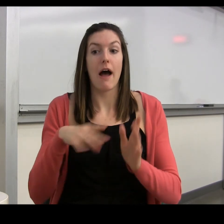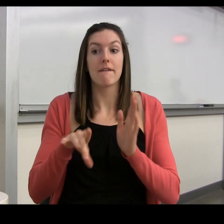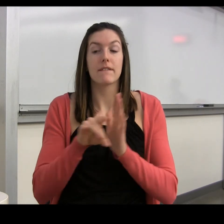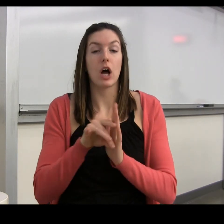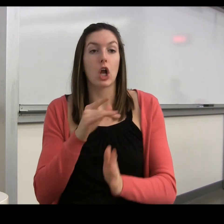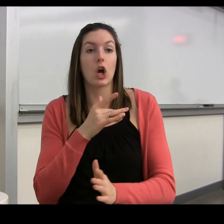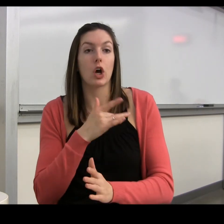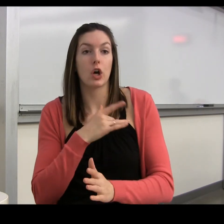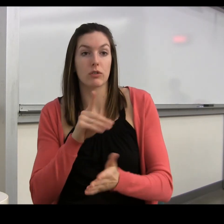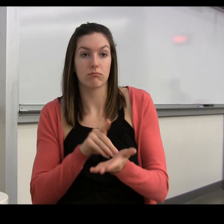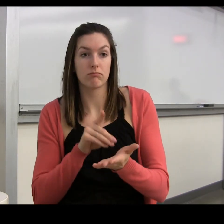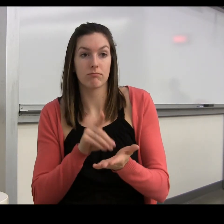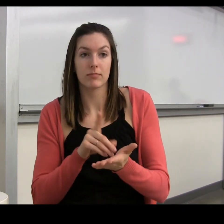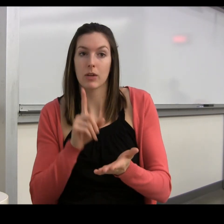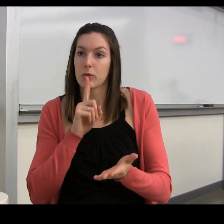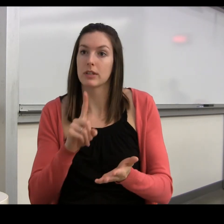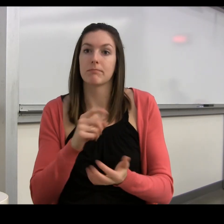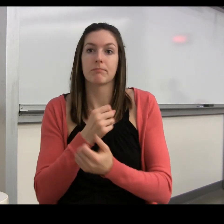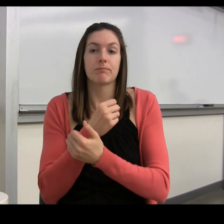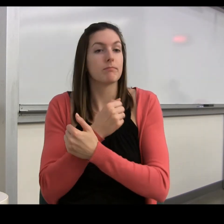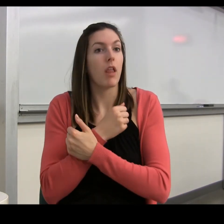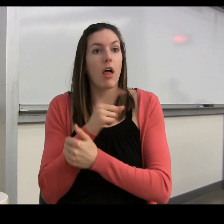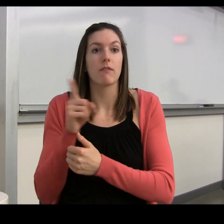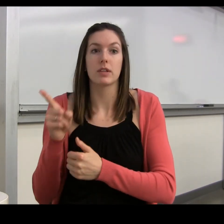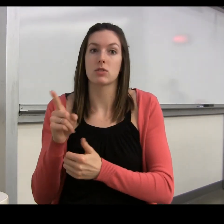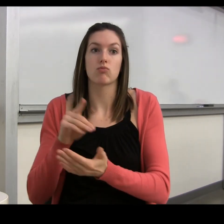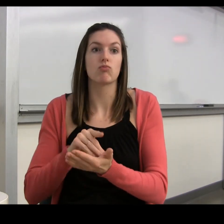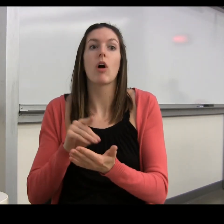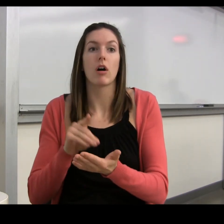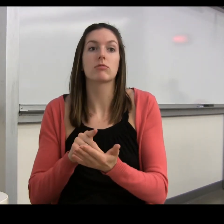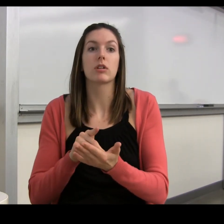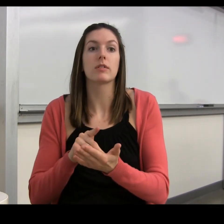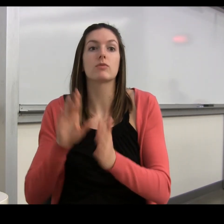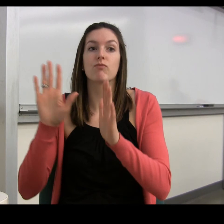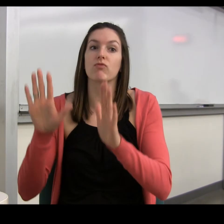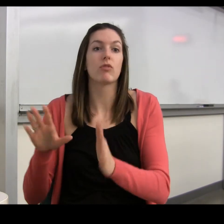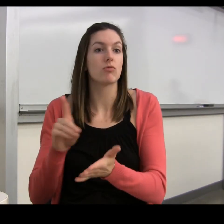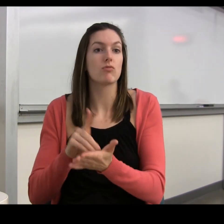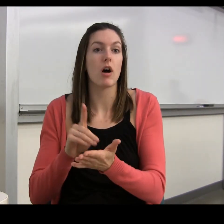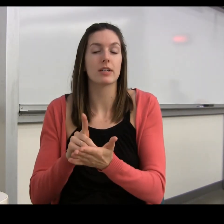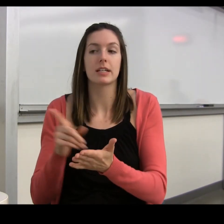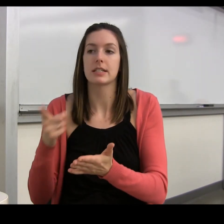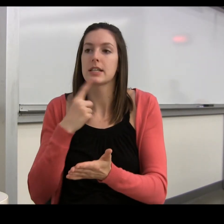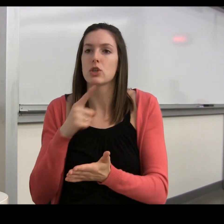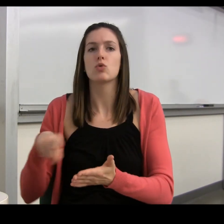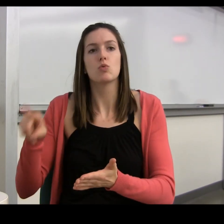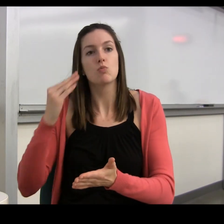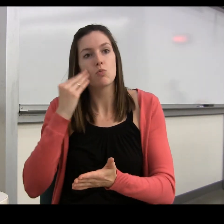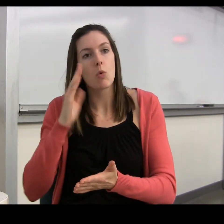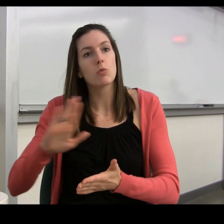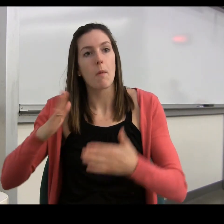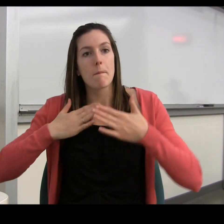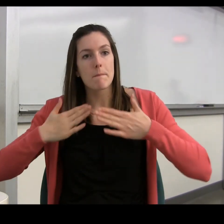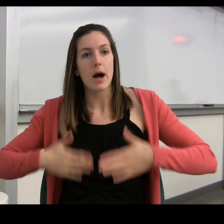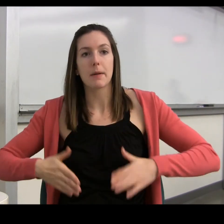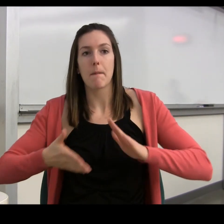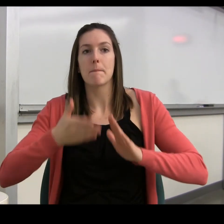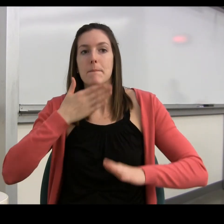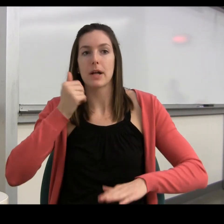I said, I absolutely love him. And he said, you know what? You know your body better than anyone else. He said, so let's